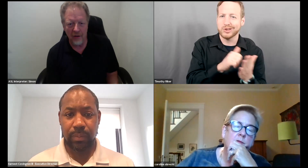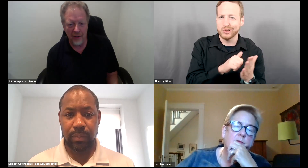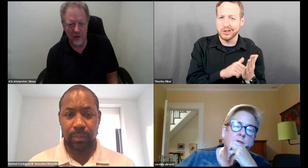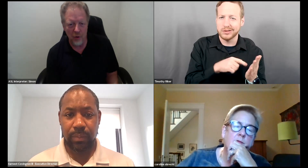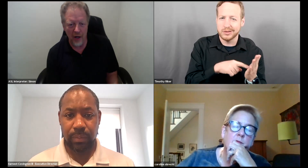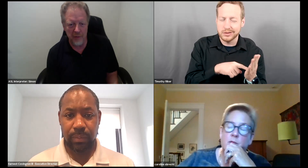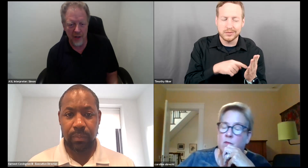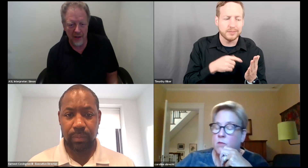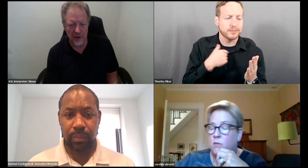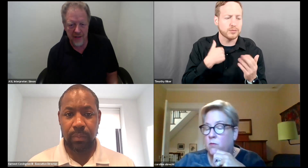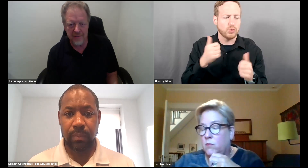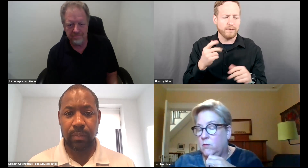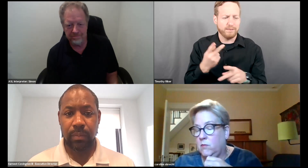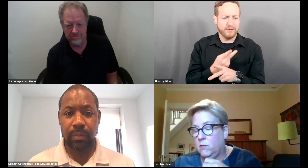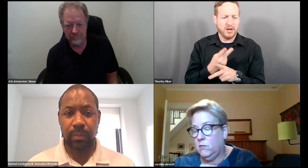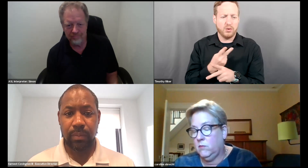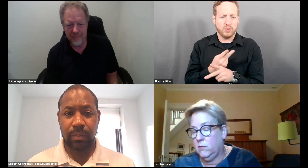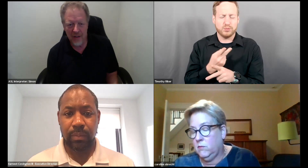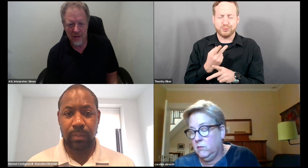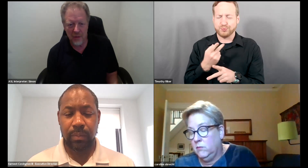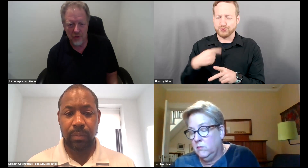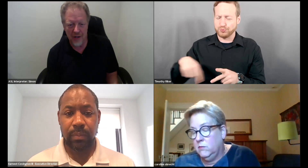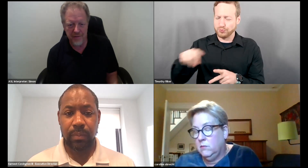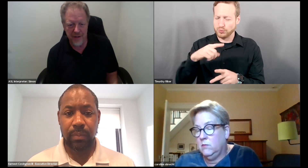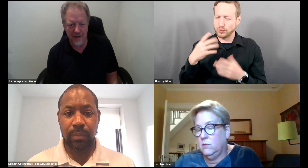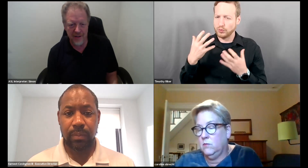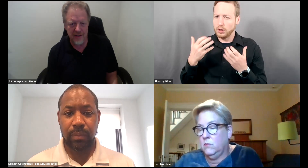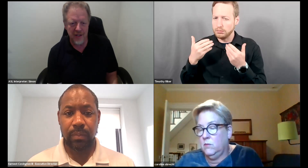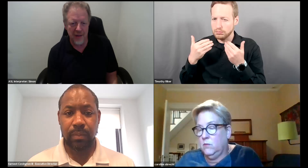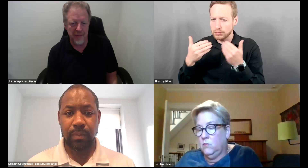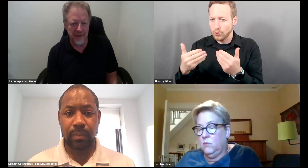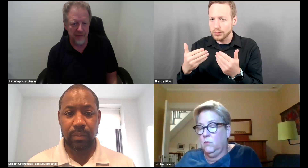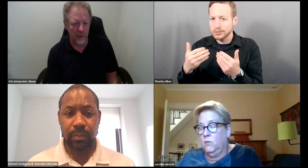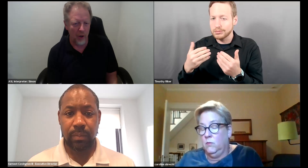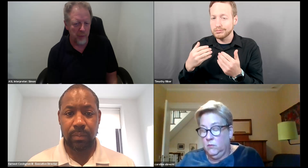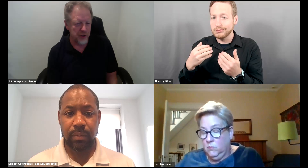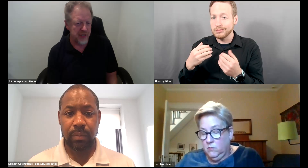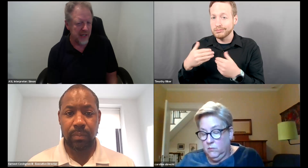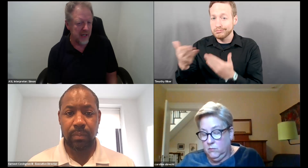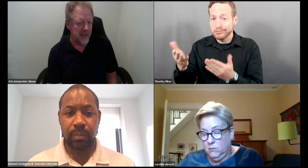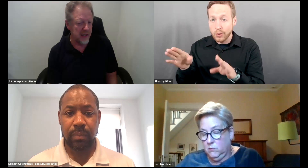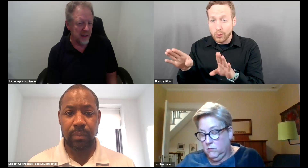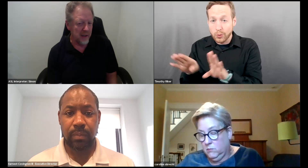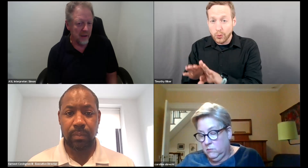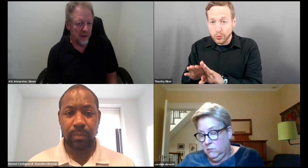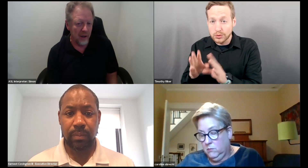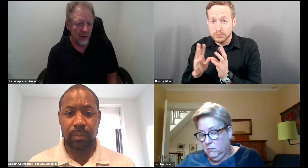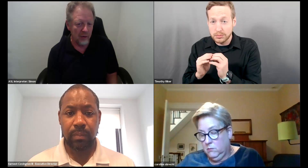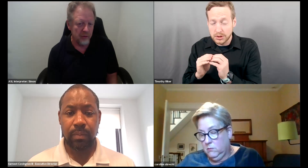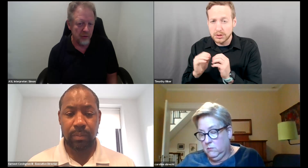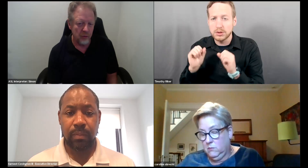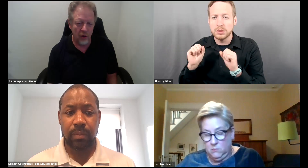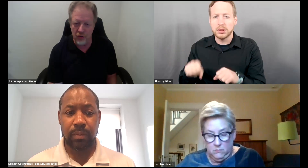I know that there's more items on the agenda. So I'm trying to figure out at this time if we want to proceed